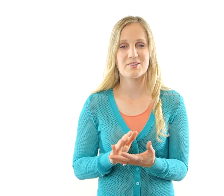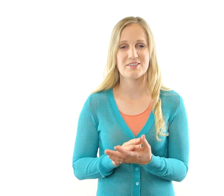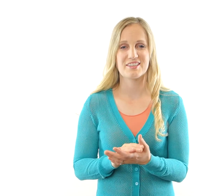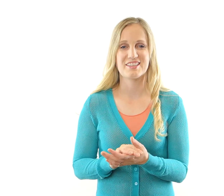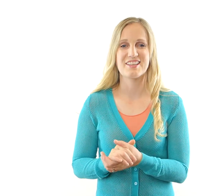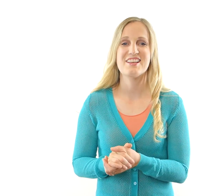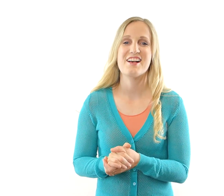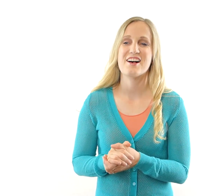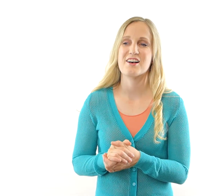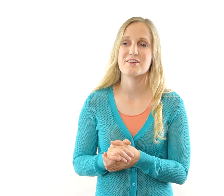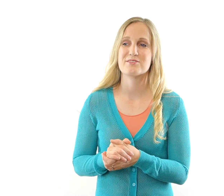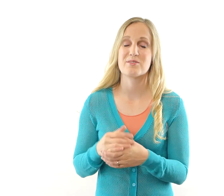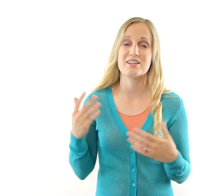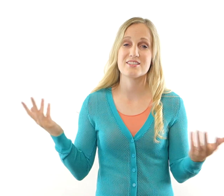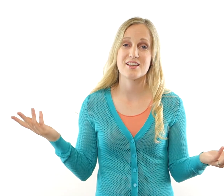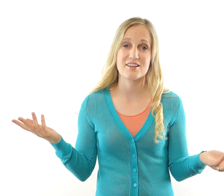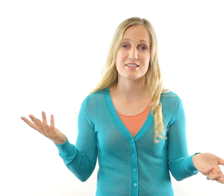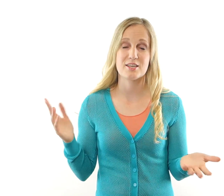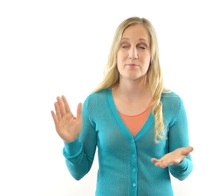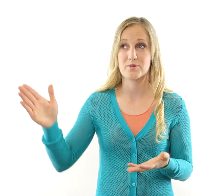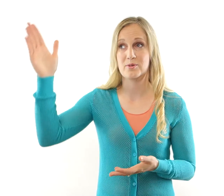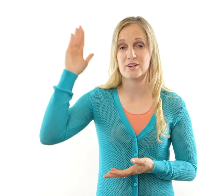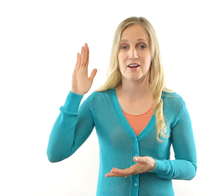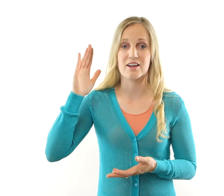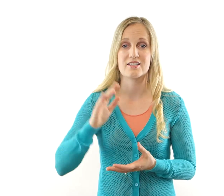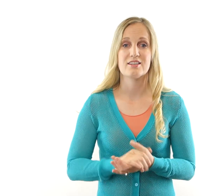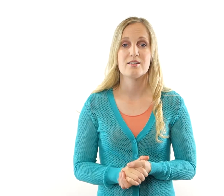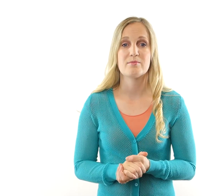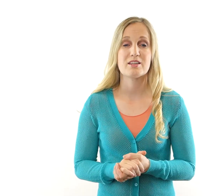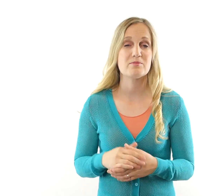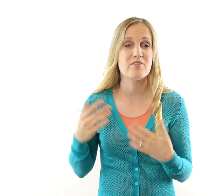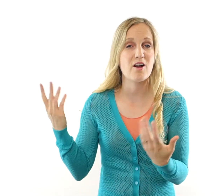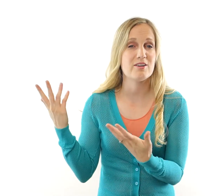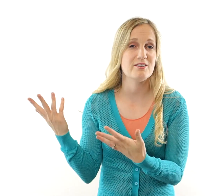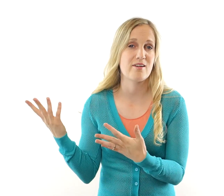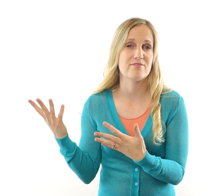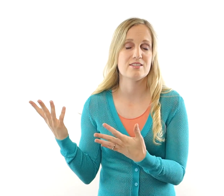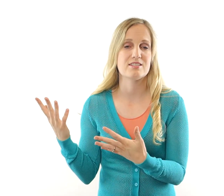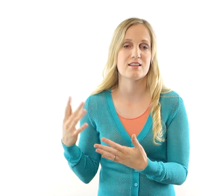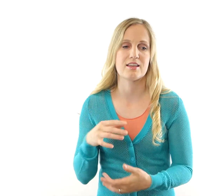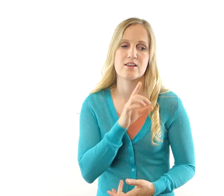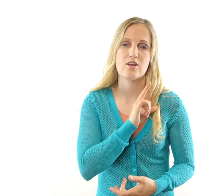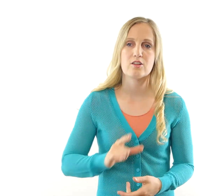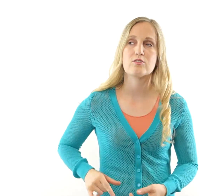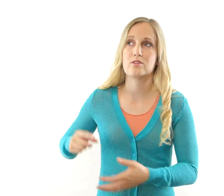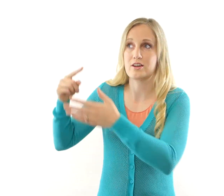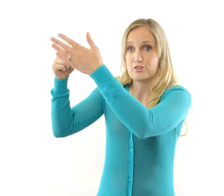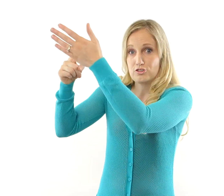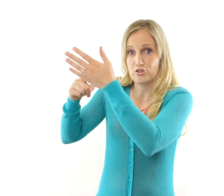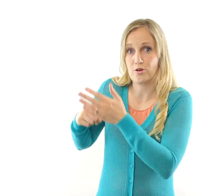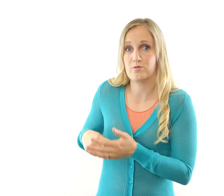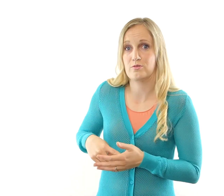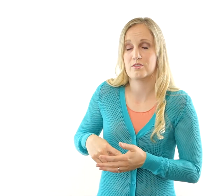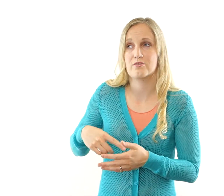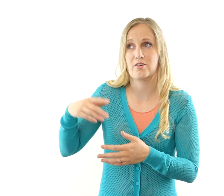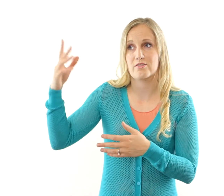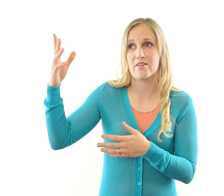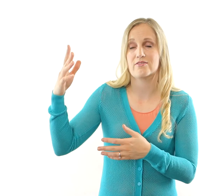So I just kind of skipped the word God because we've already referenced like Lord shown. You've already